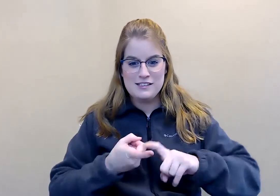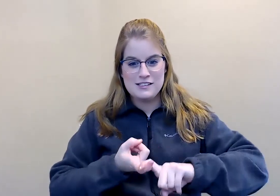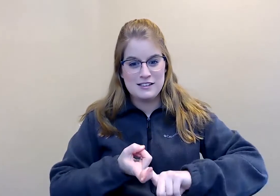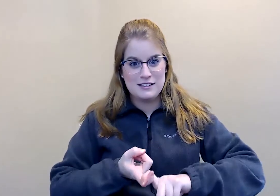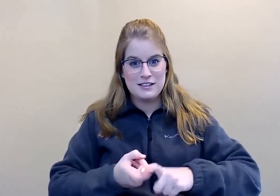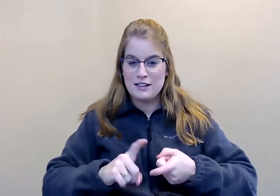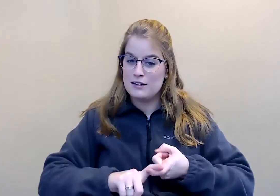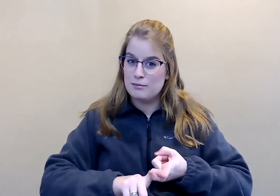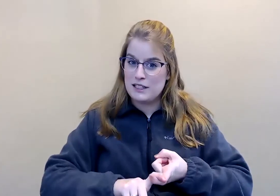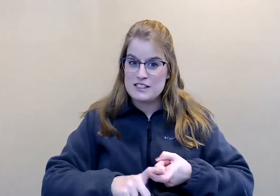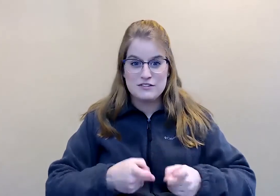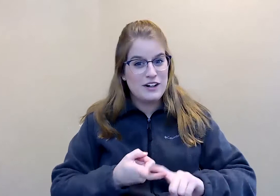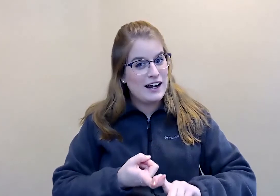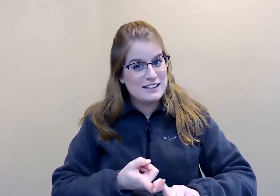This means friend.